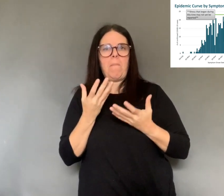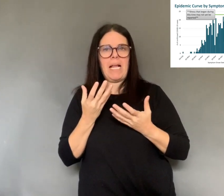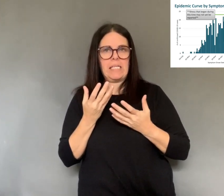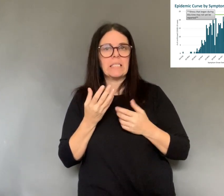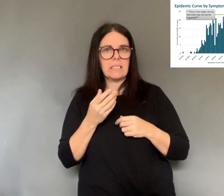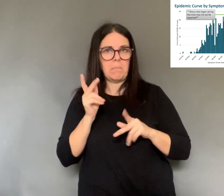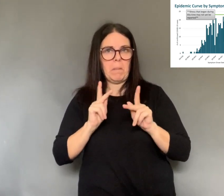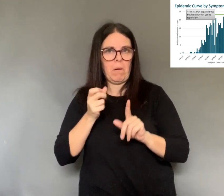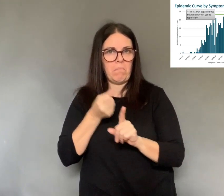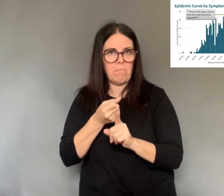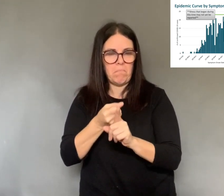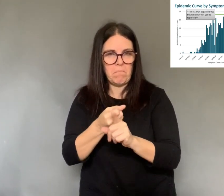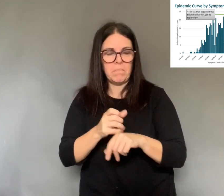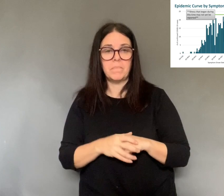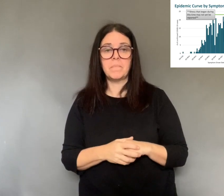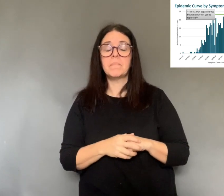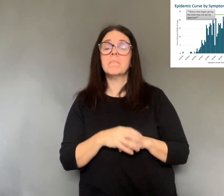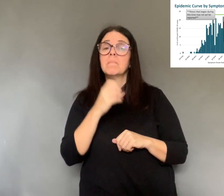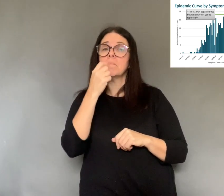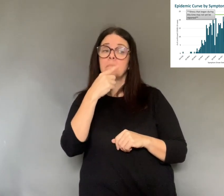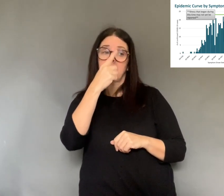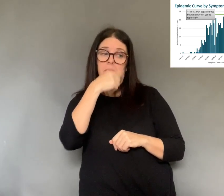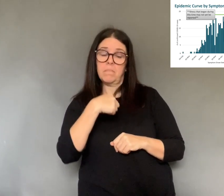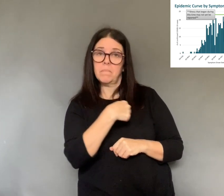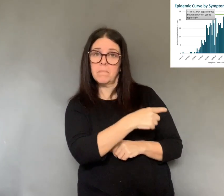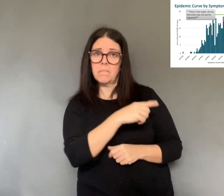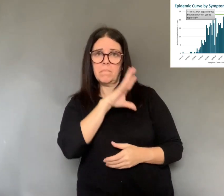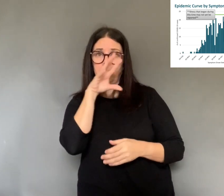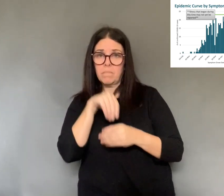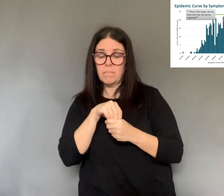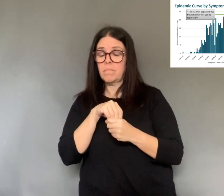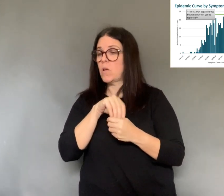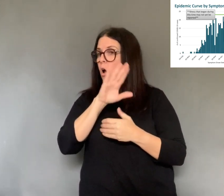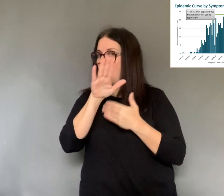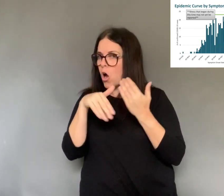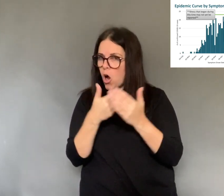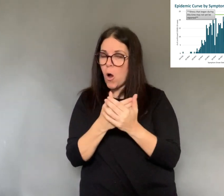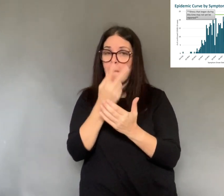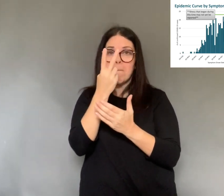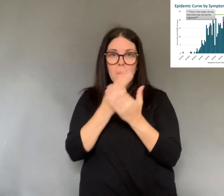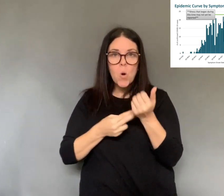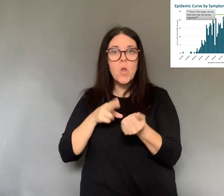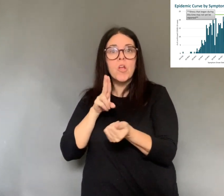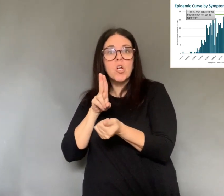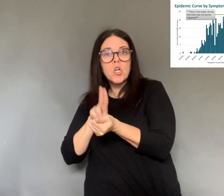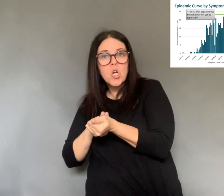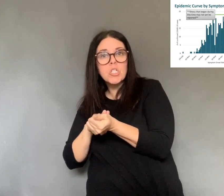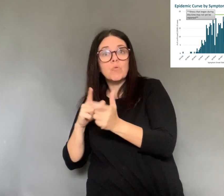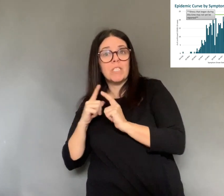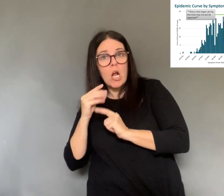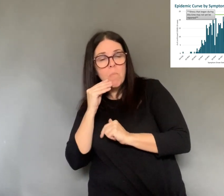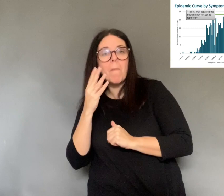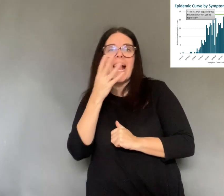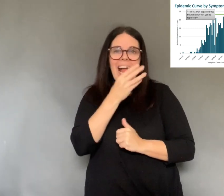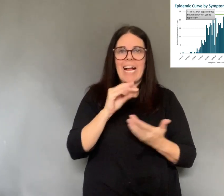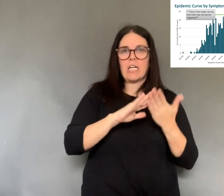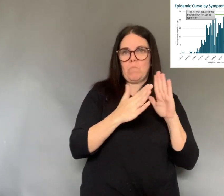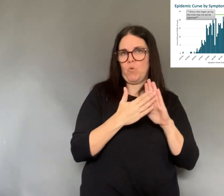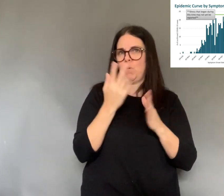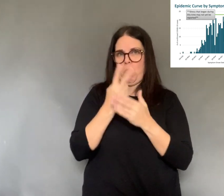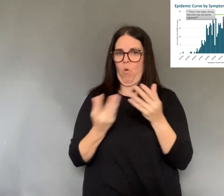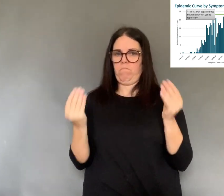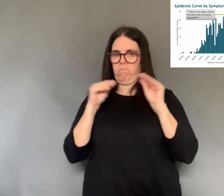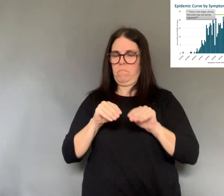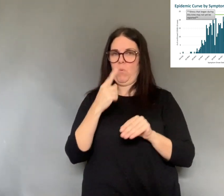we have the date these cases started showing symptoms. This includes all cases, that is, in the community